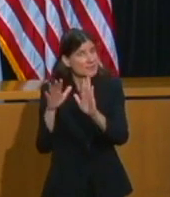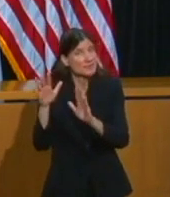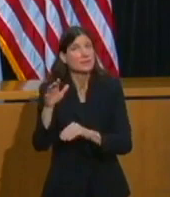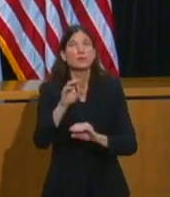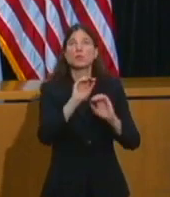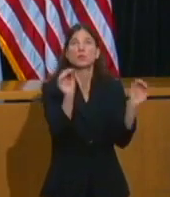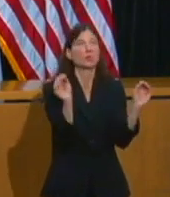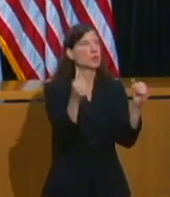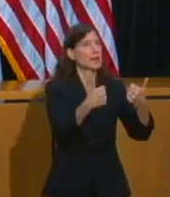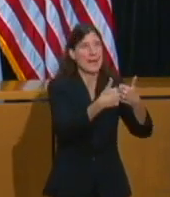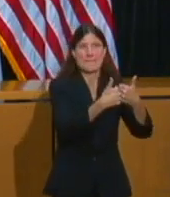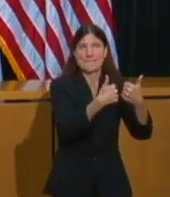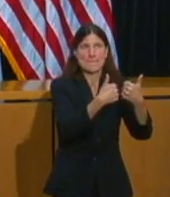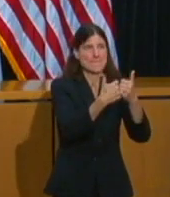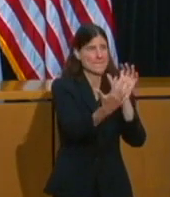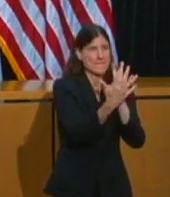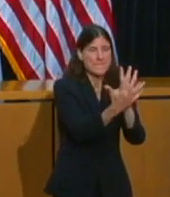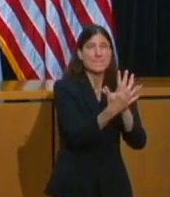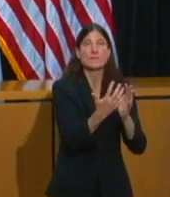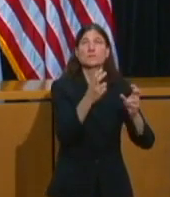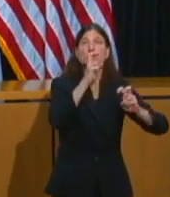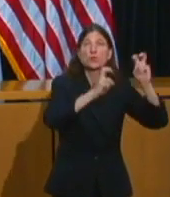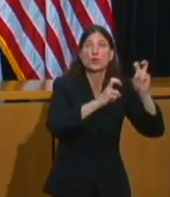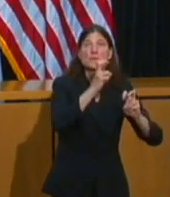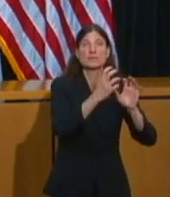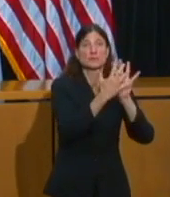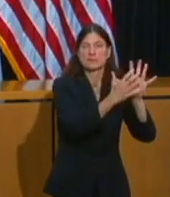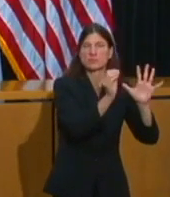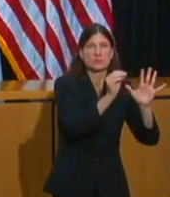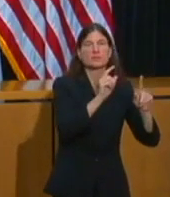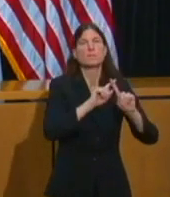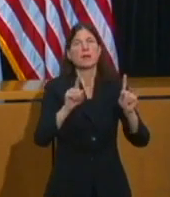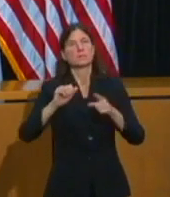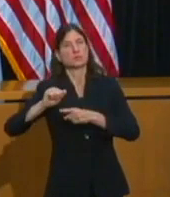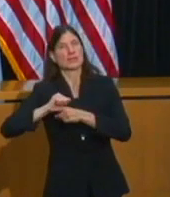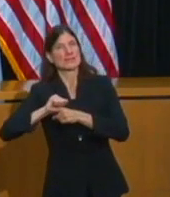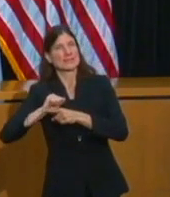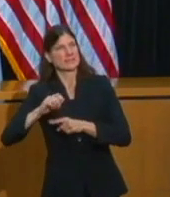not permitted for any organized sports activities, and contact sports